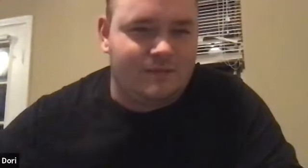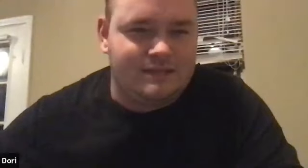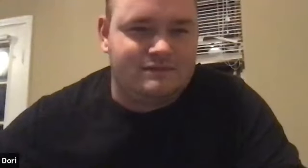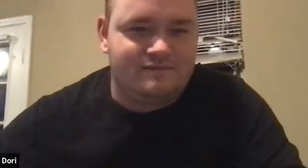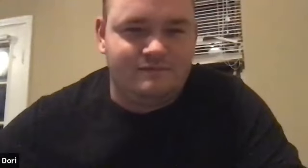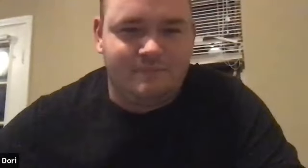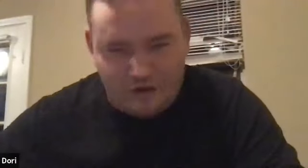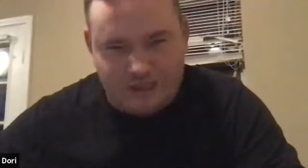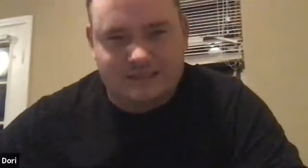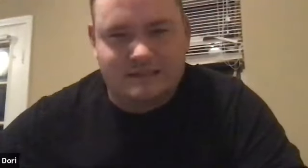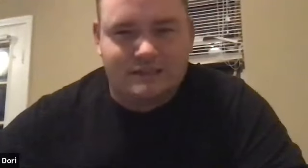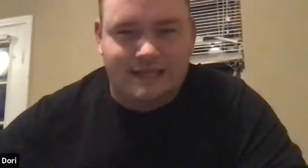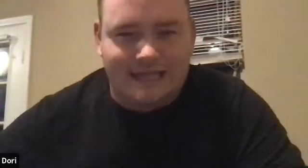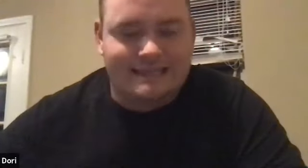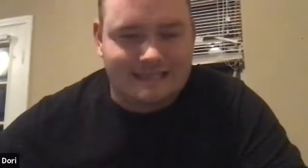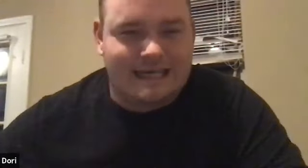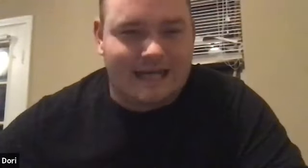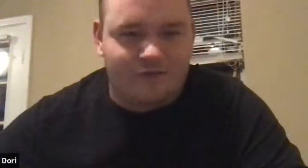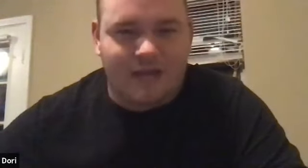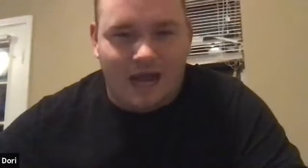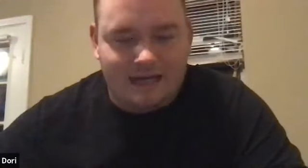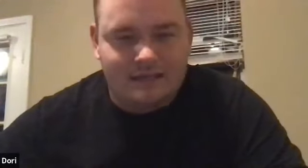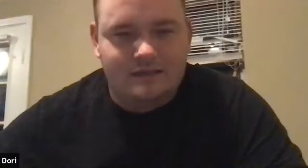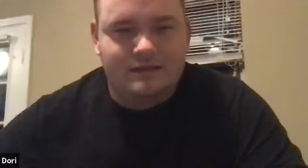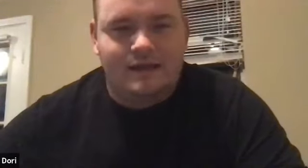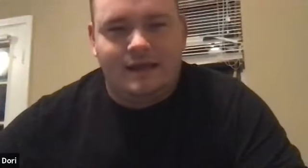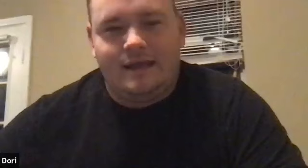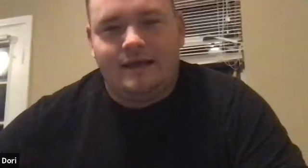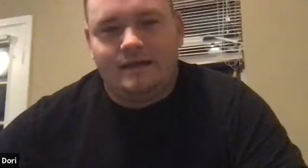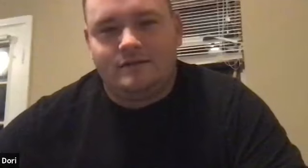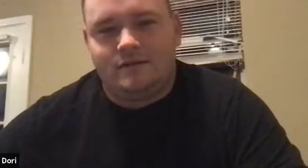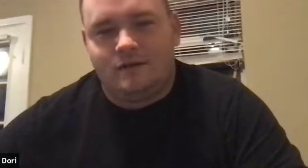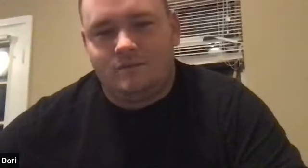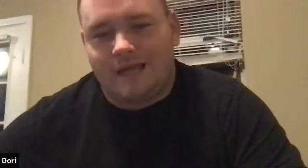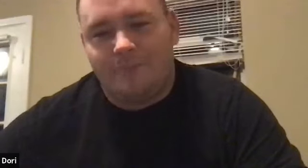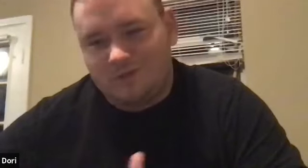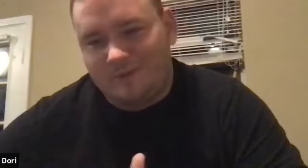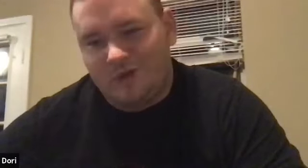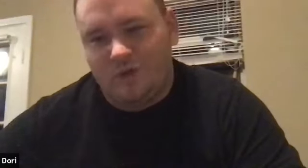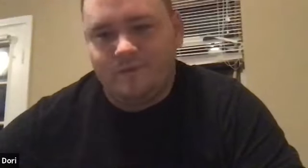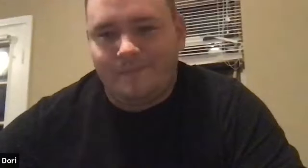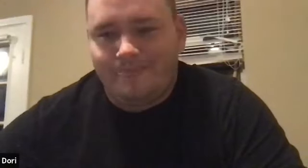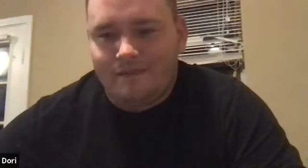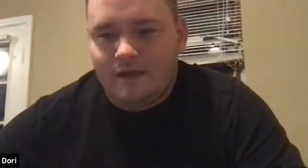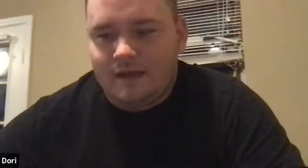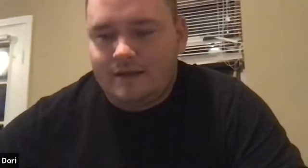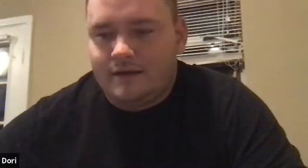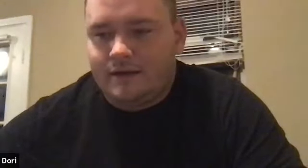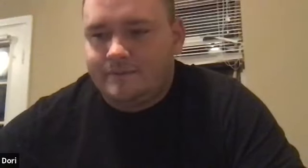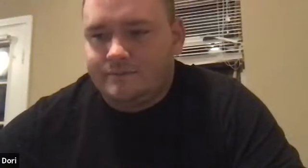his parents, he has a disconnect from God, and like most people do. And